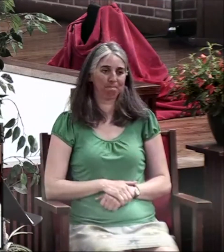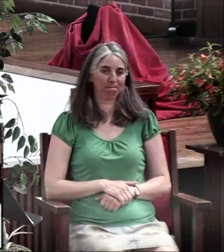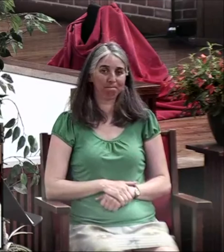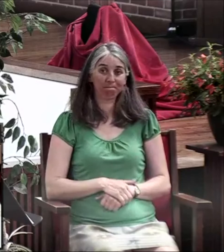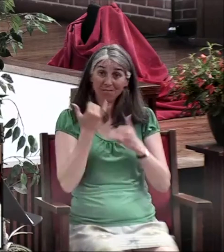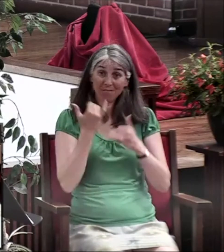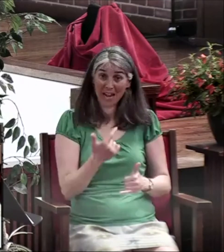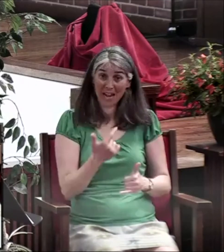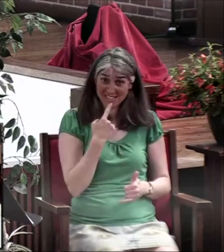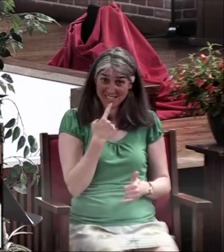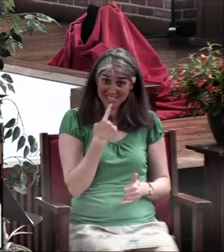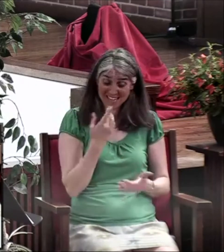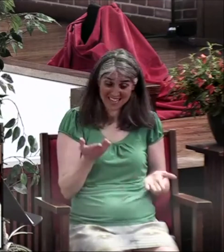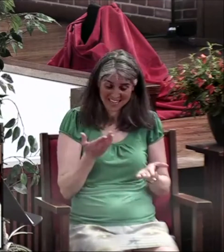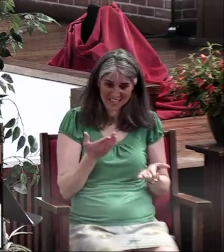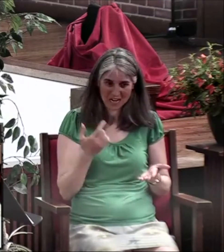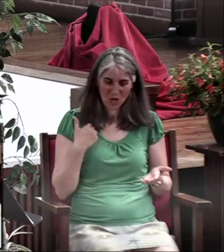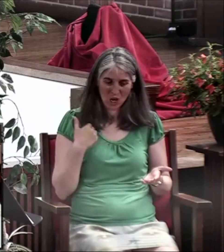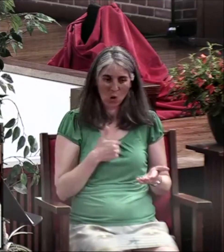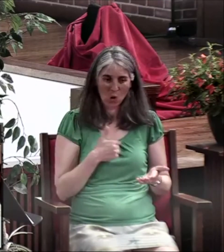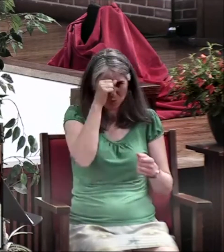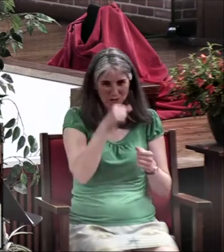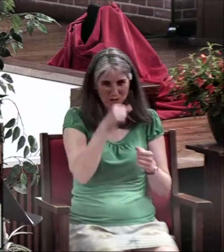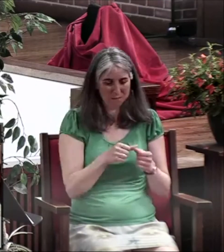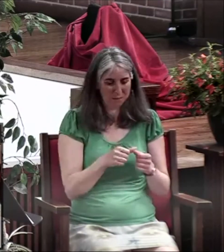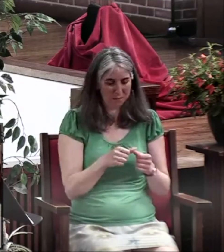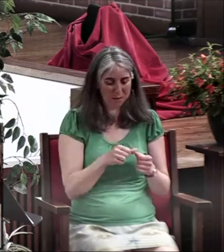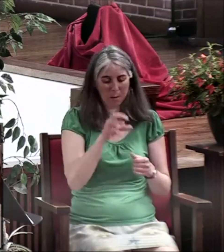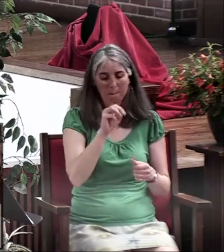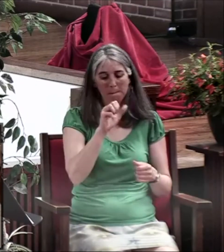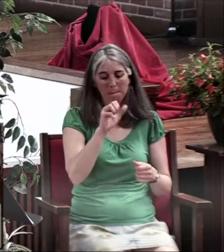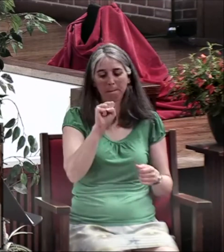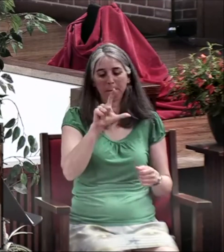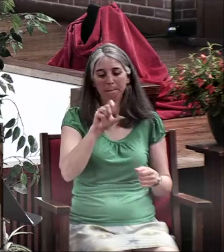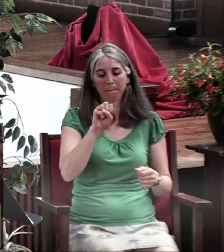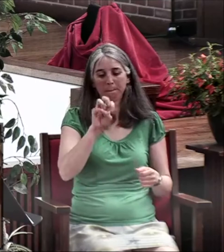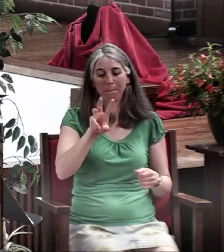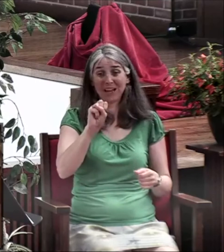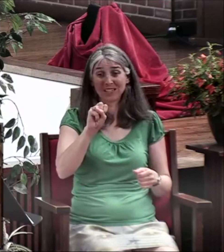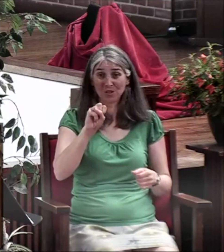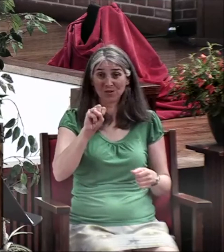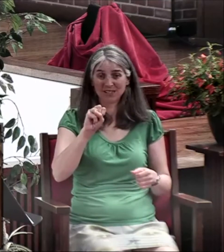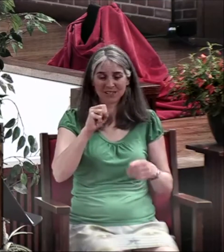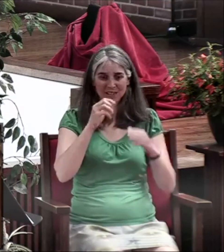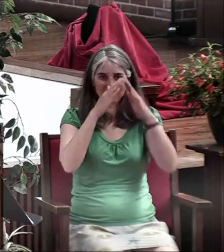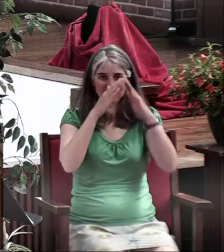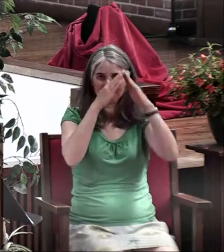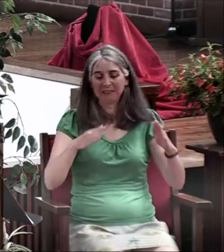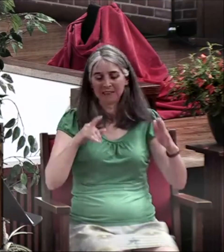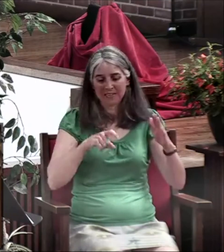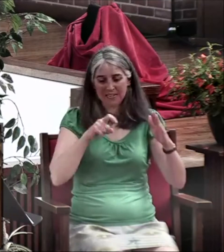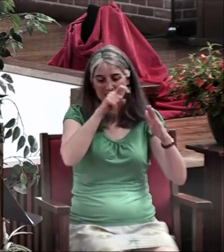Now, as I mentioned here, that we all remember Maslow's hierarchy of needs. That on a basic primal level,